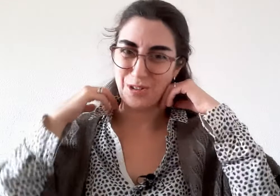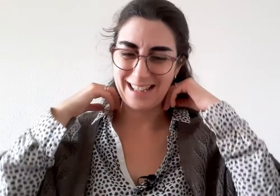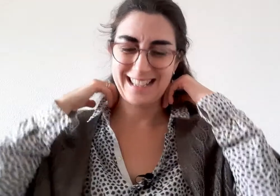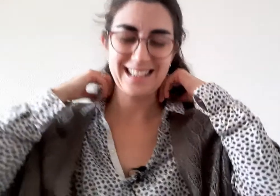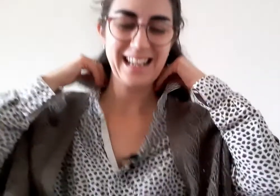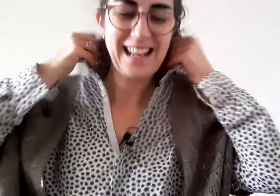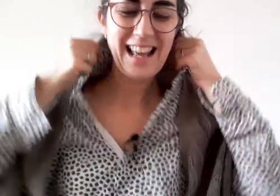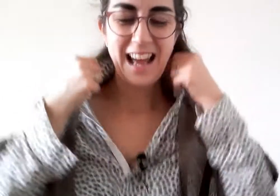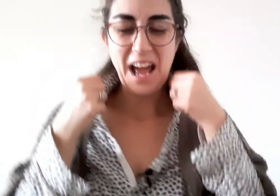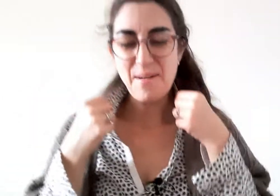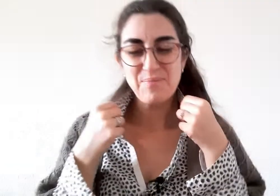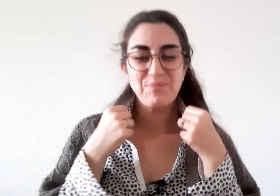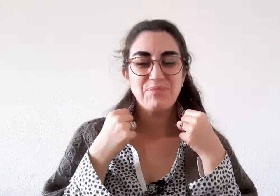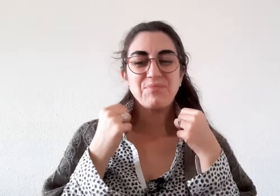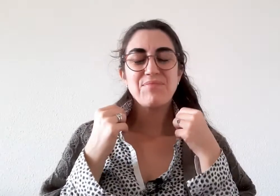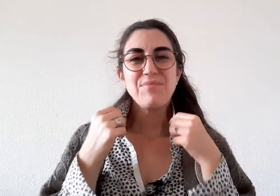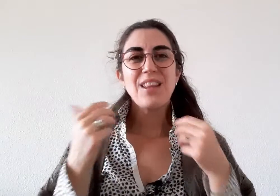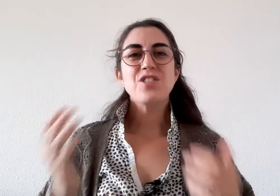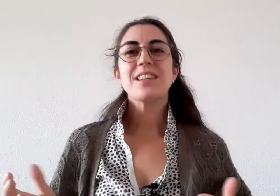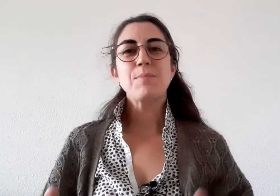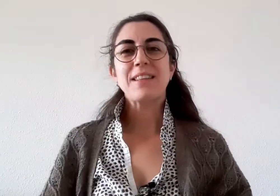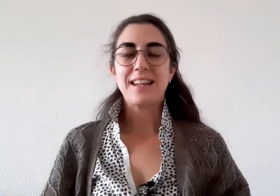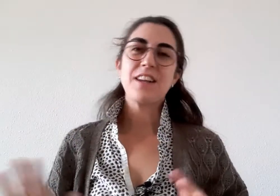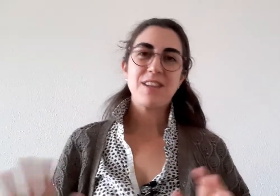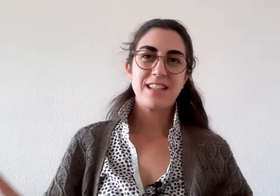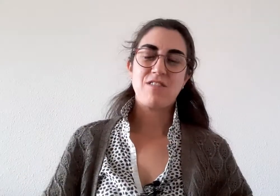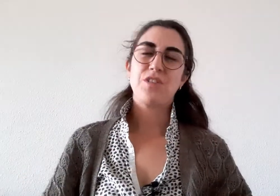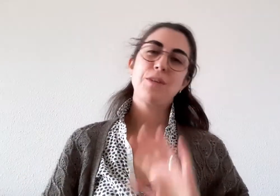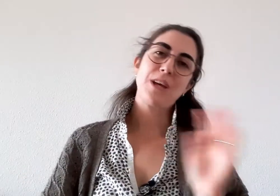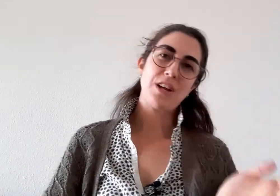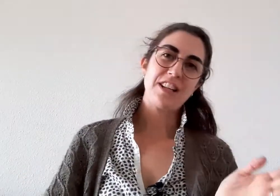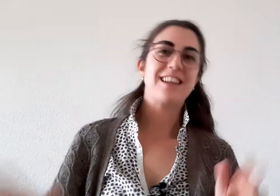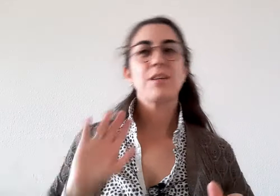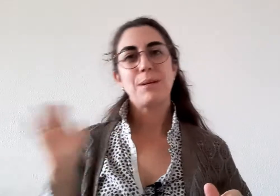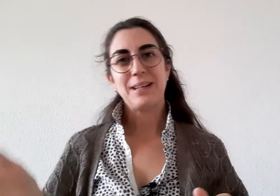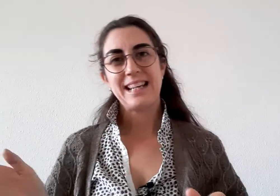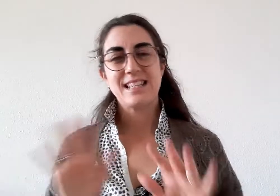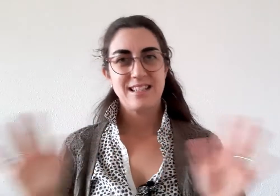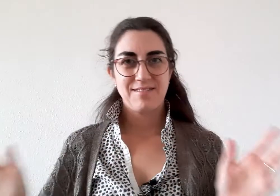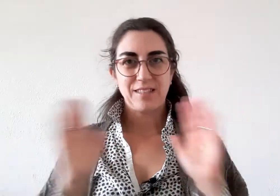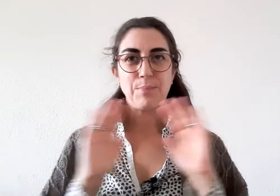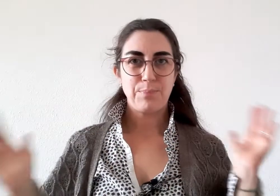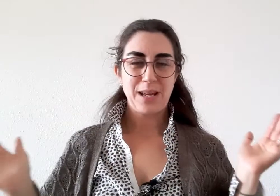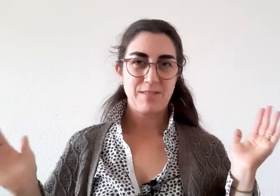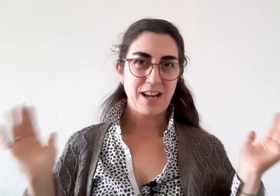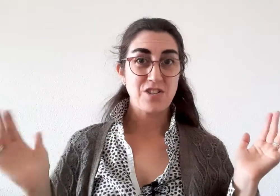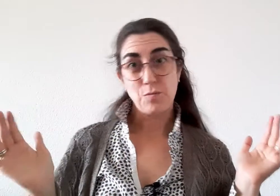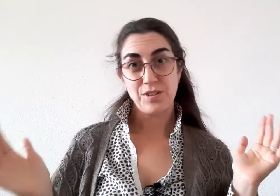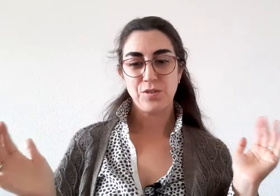cat. And you can expect that at around a year old. It can be earlier, it can be a bit later. There's a big range of what is